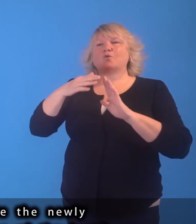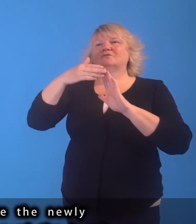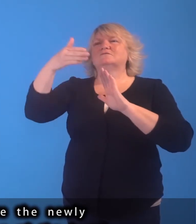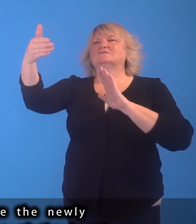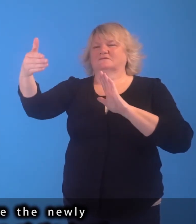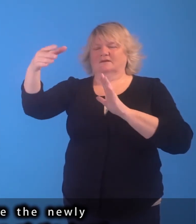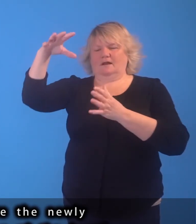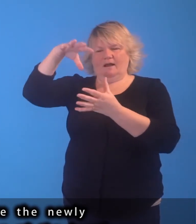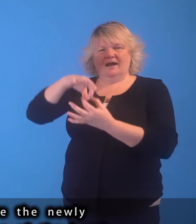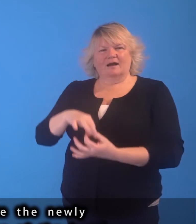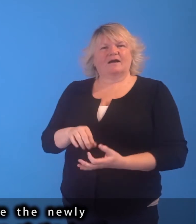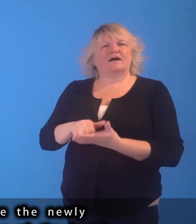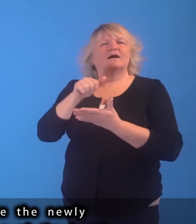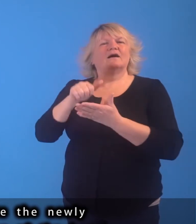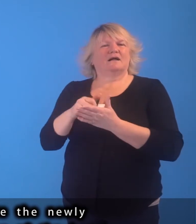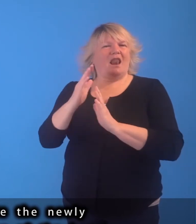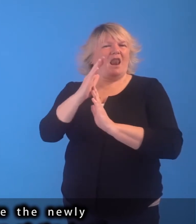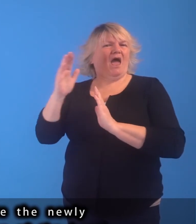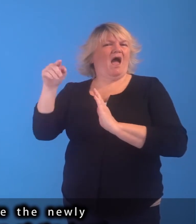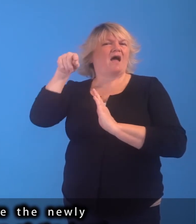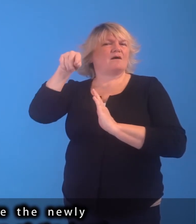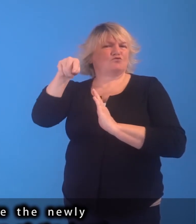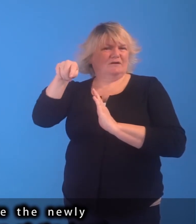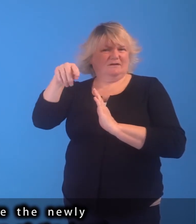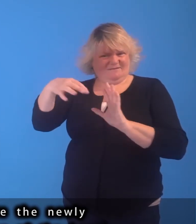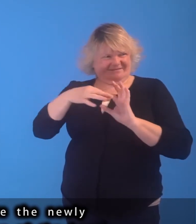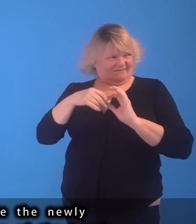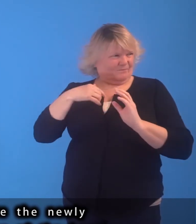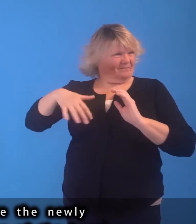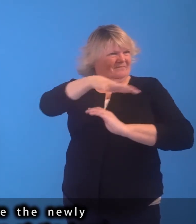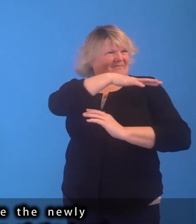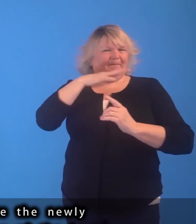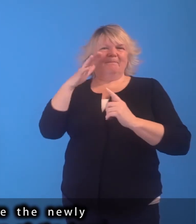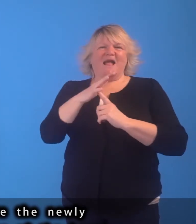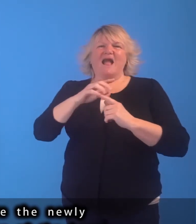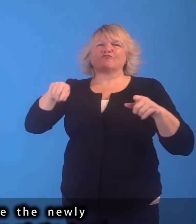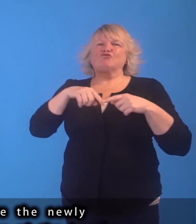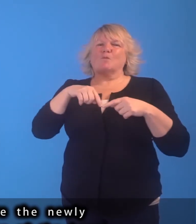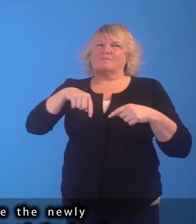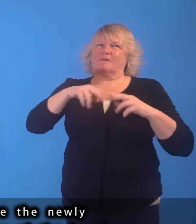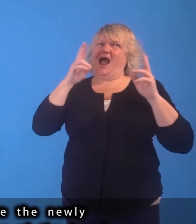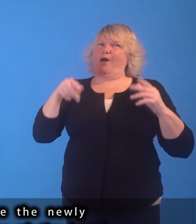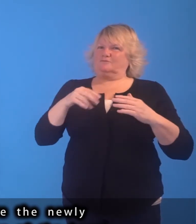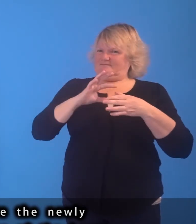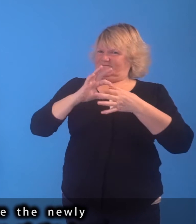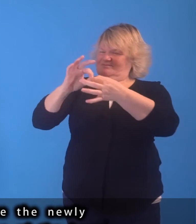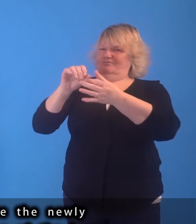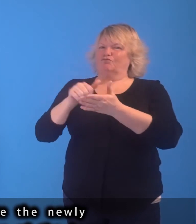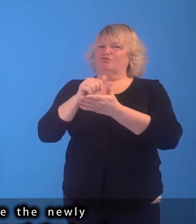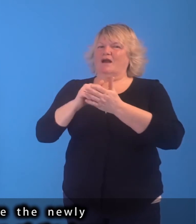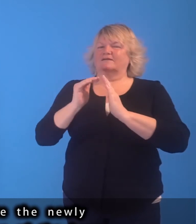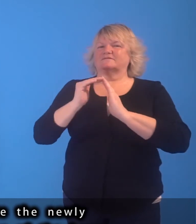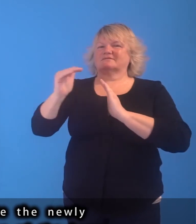The initial M stands for Margaret, which was Mrs. Reed's first name.